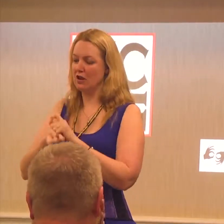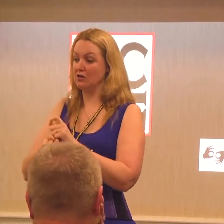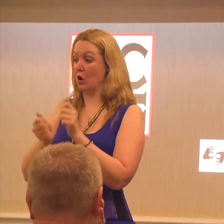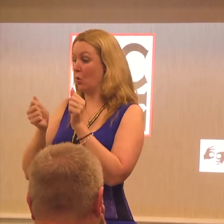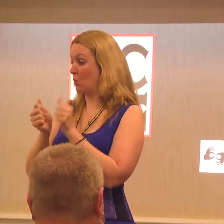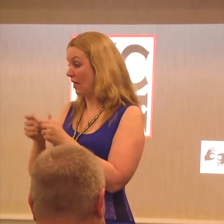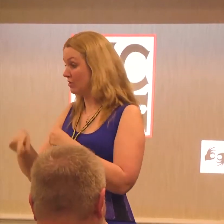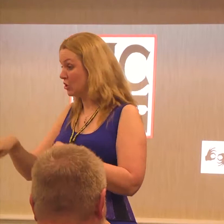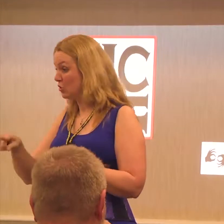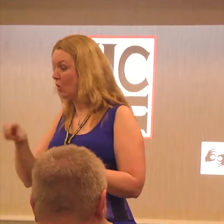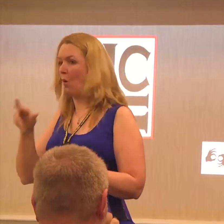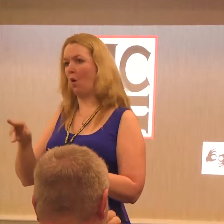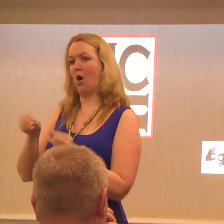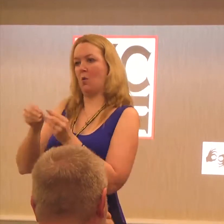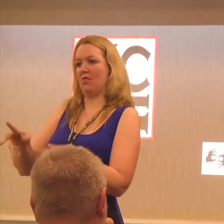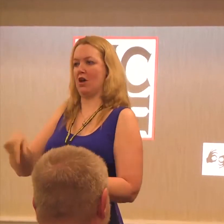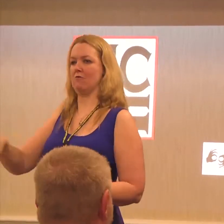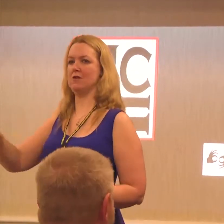without you.